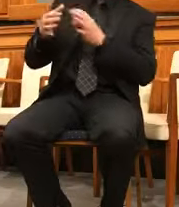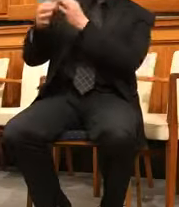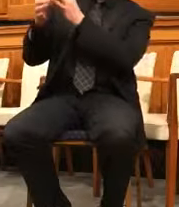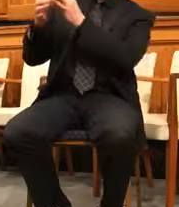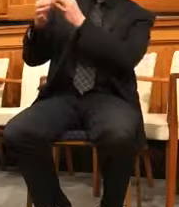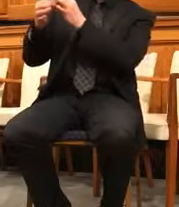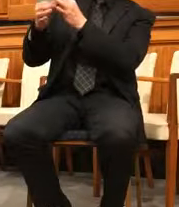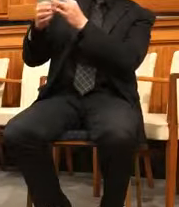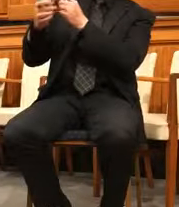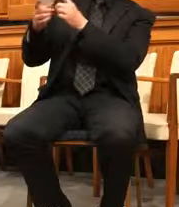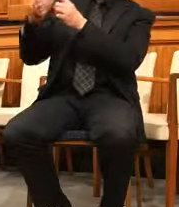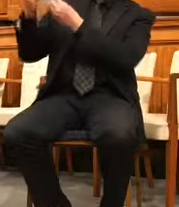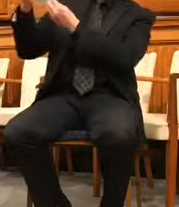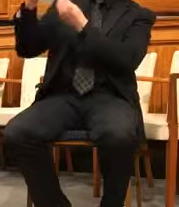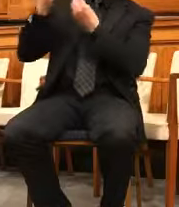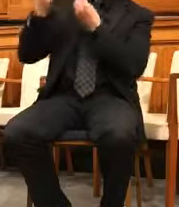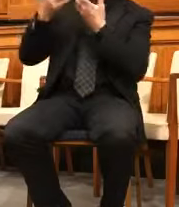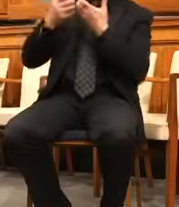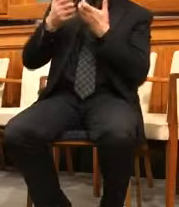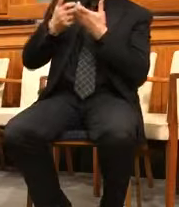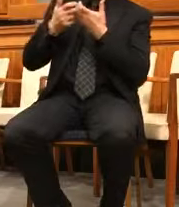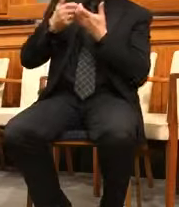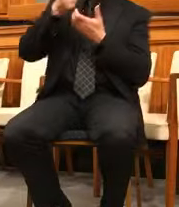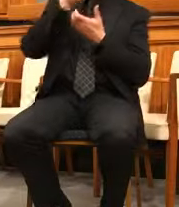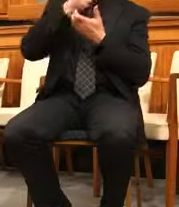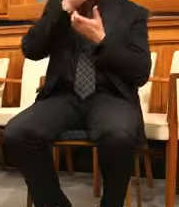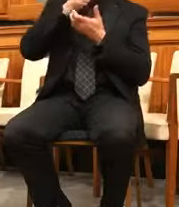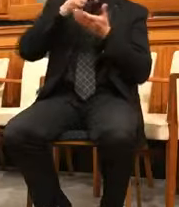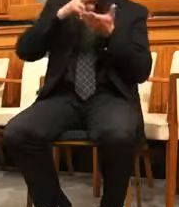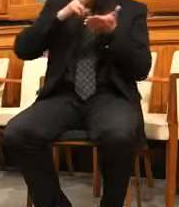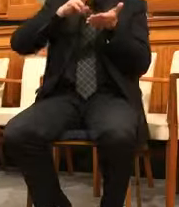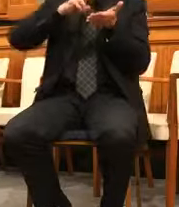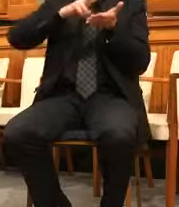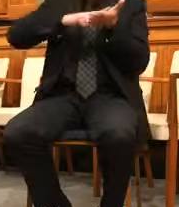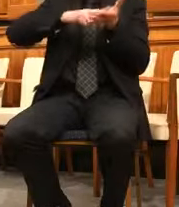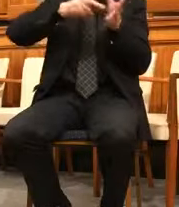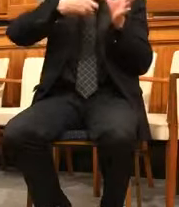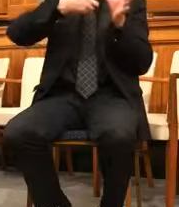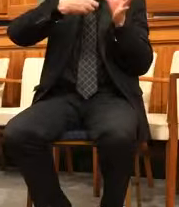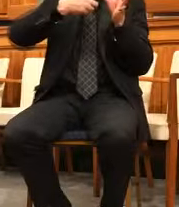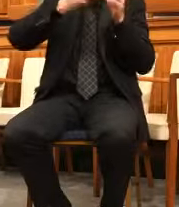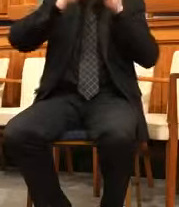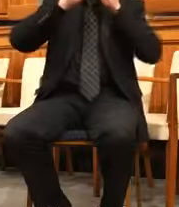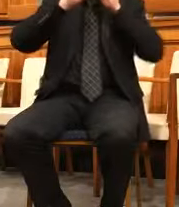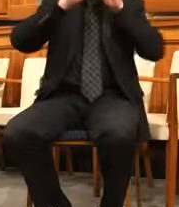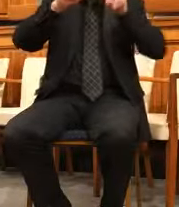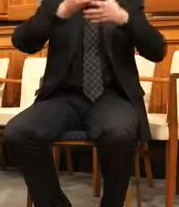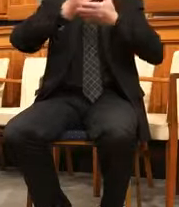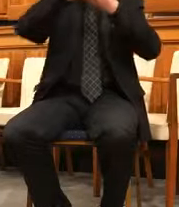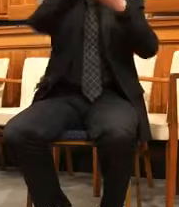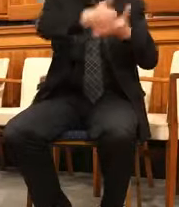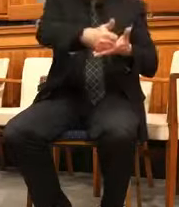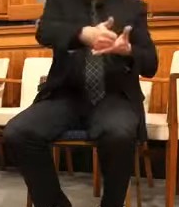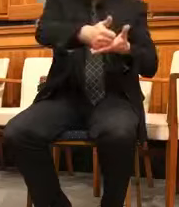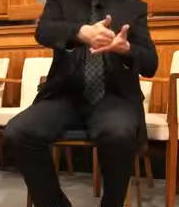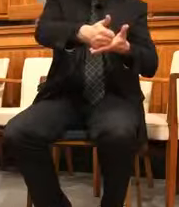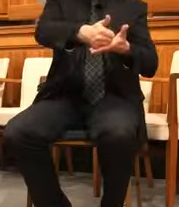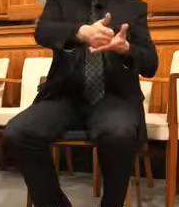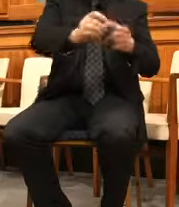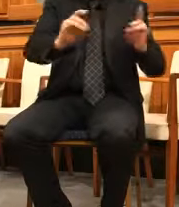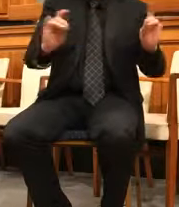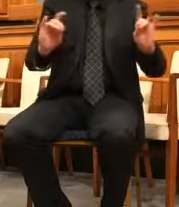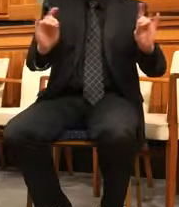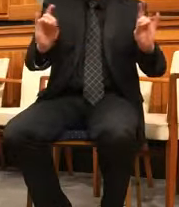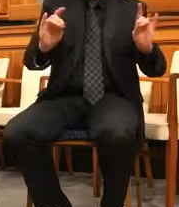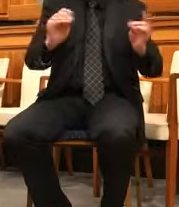aids along with the instruction. The sacrifices were visual aids. They couldn't themselves bring about